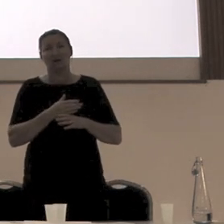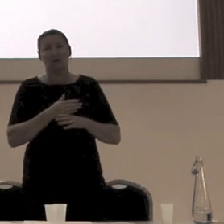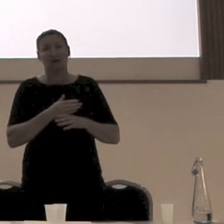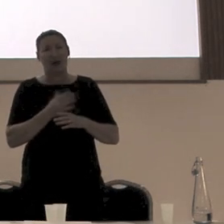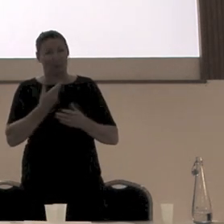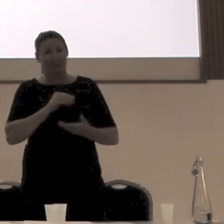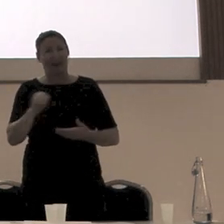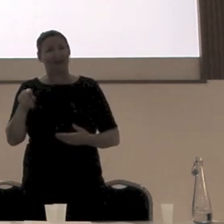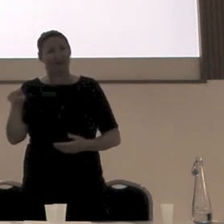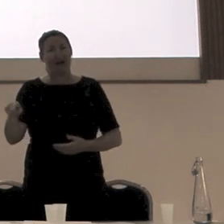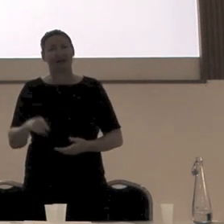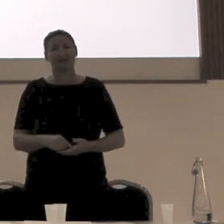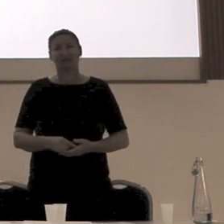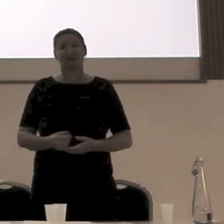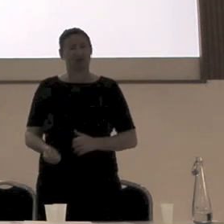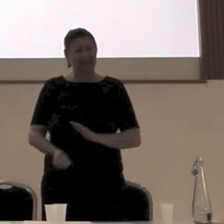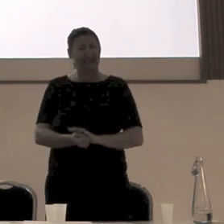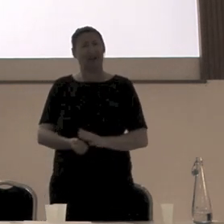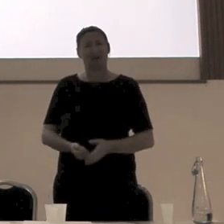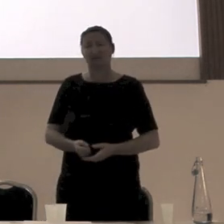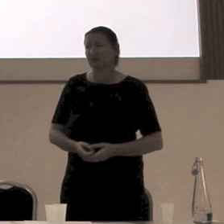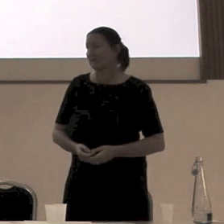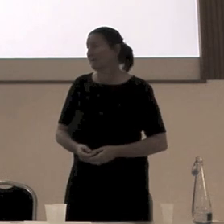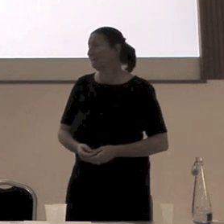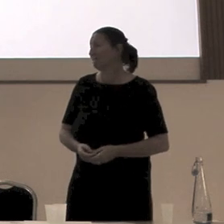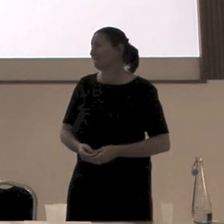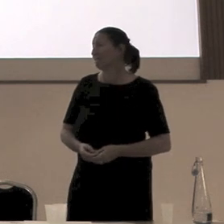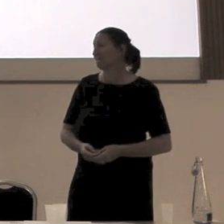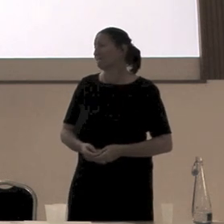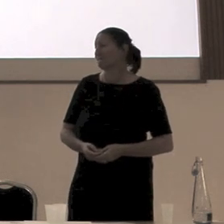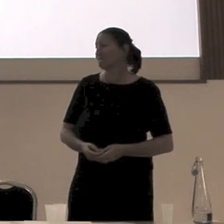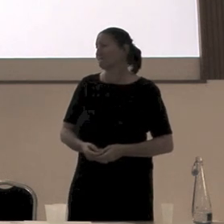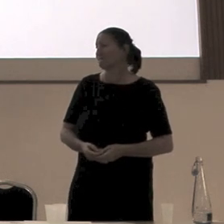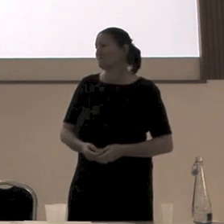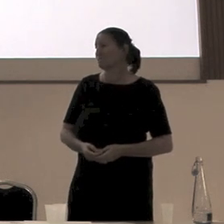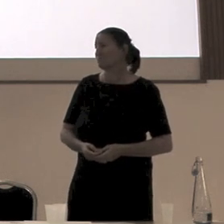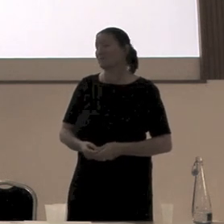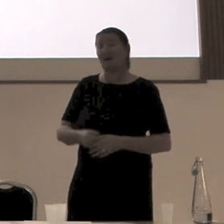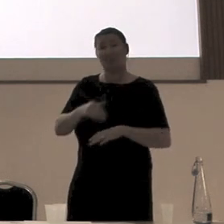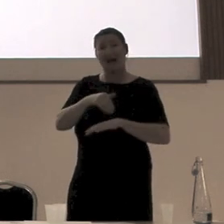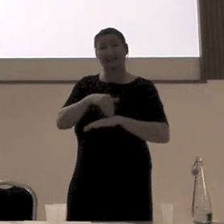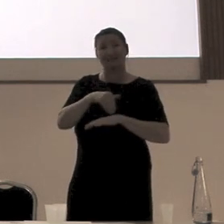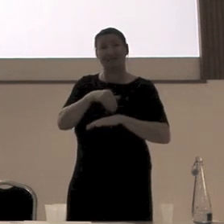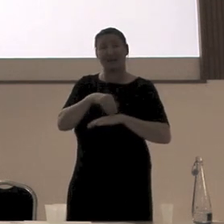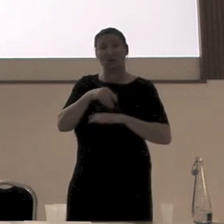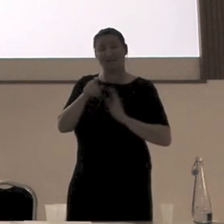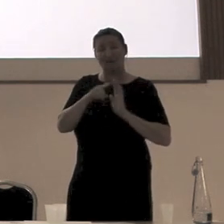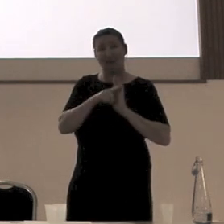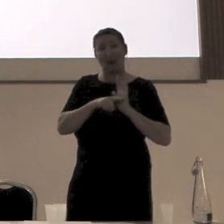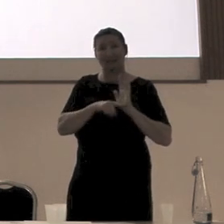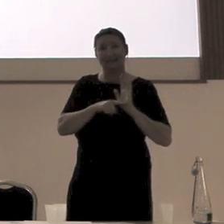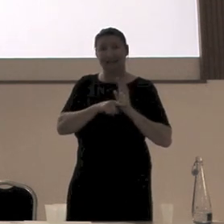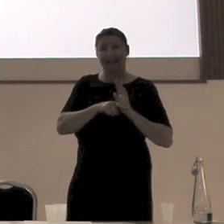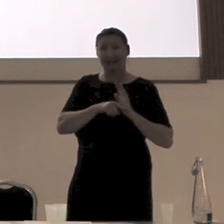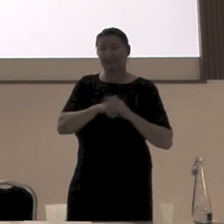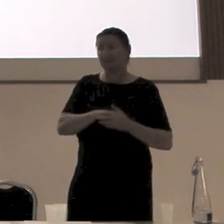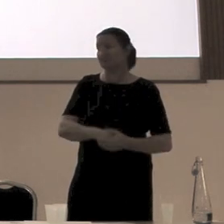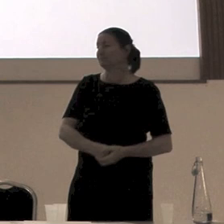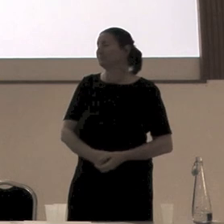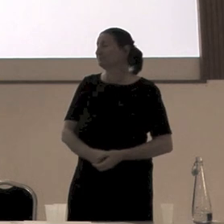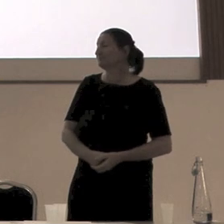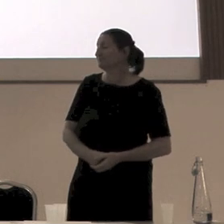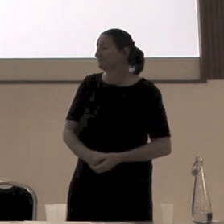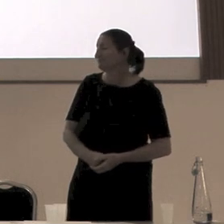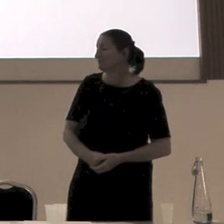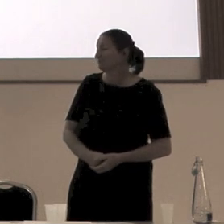is paying for it? That's ridiculous. And it is an effect of the way that these ideas operate in our